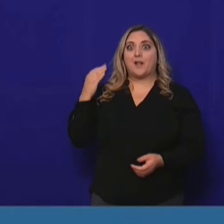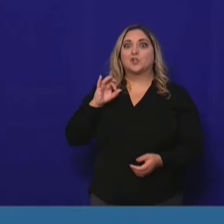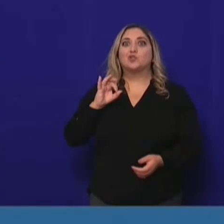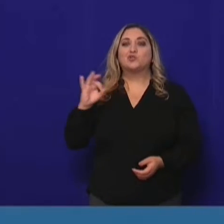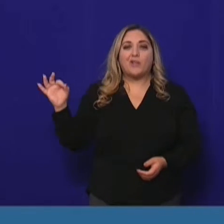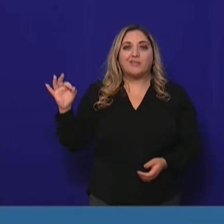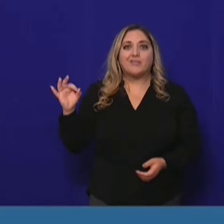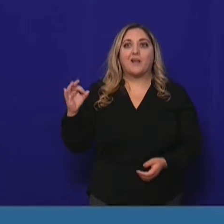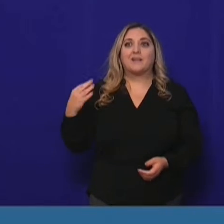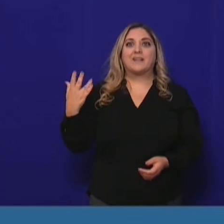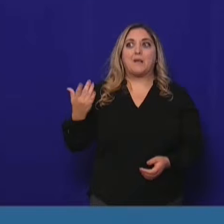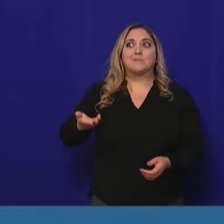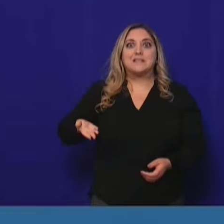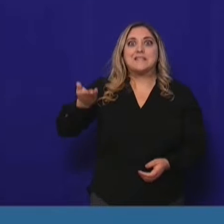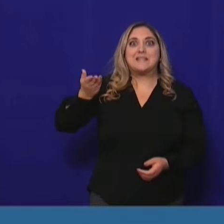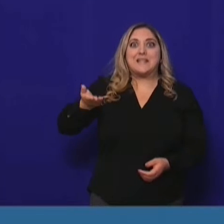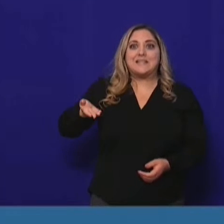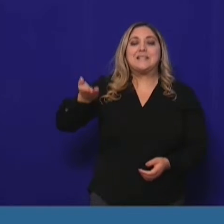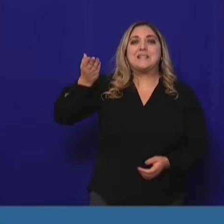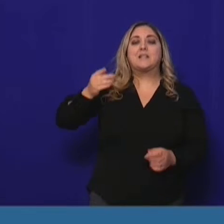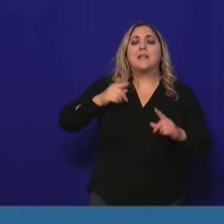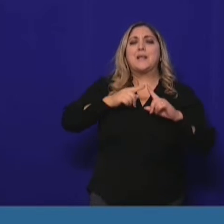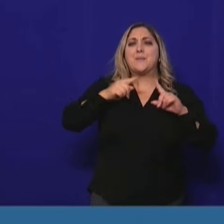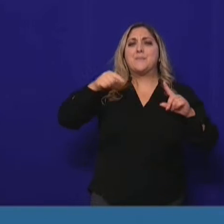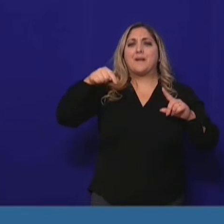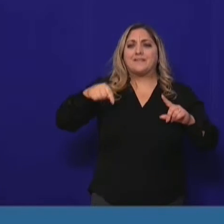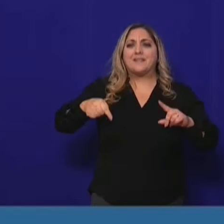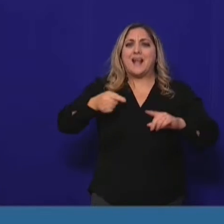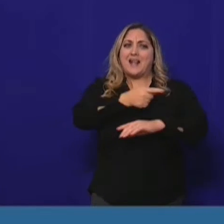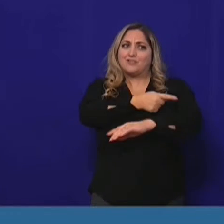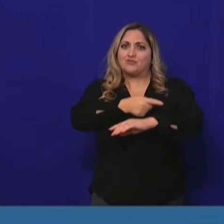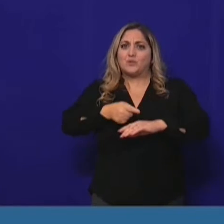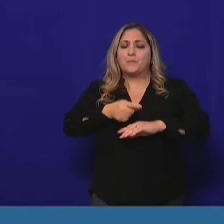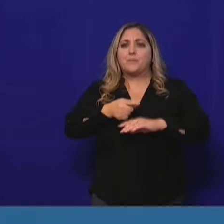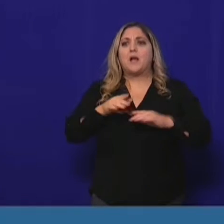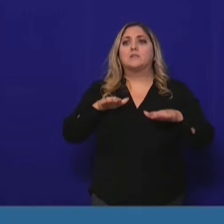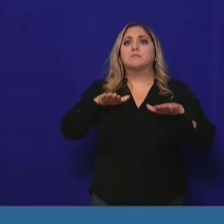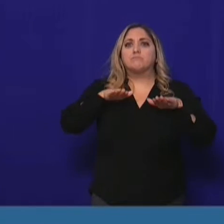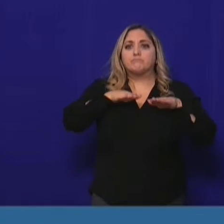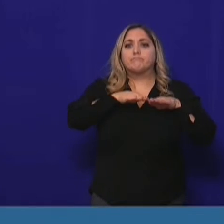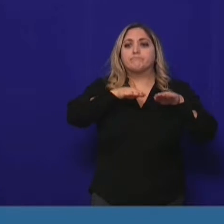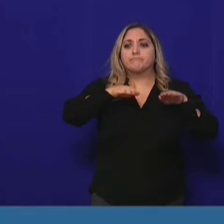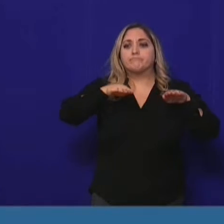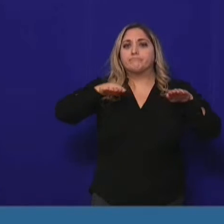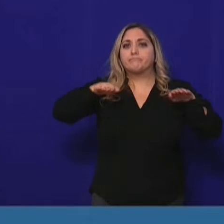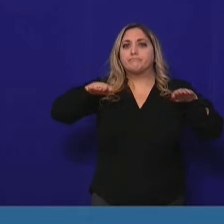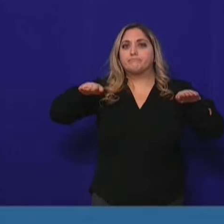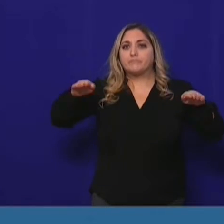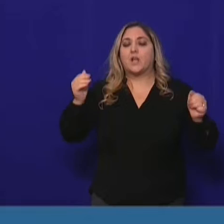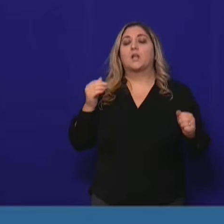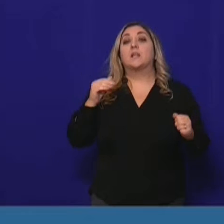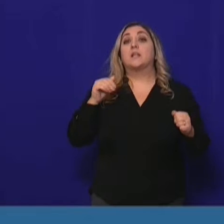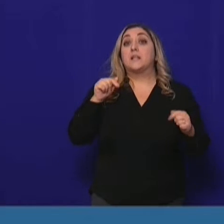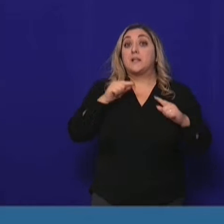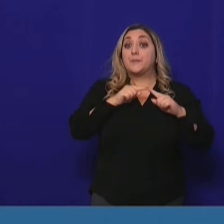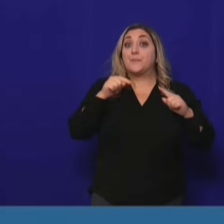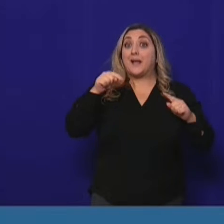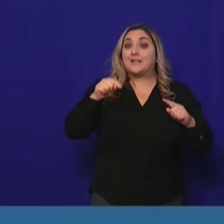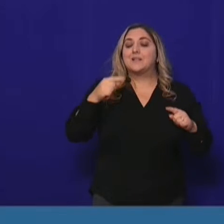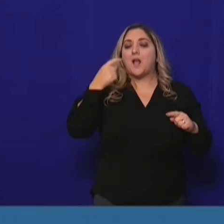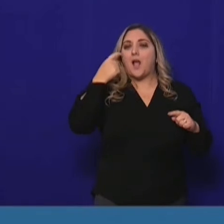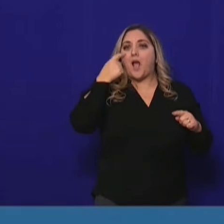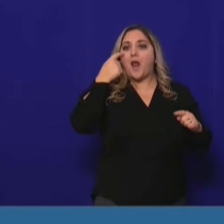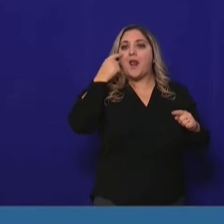u qegħdin naraw li f'dan l-aħħar ġimgħat kellna sitwazzjoni fejn kien hemm stabbilta, imma mbagħad bil-mod il-mod issa qegħdin naraw